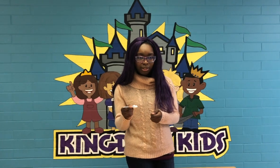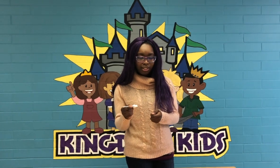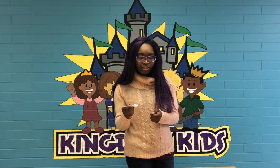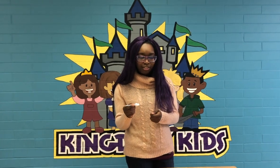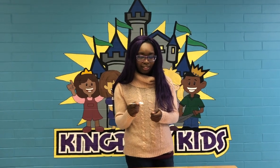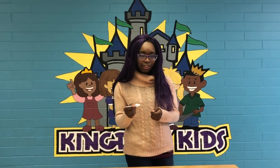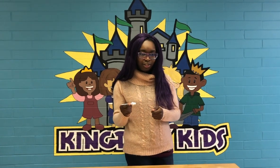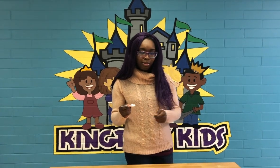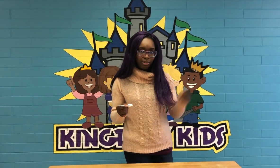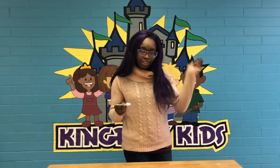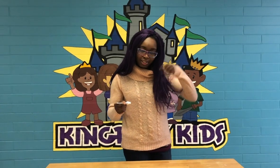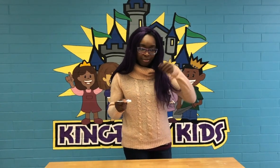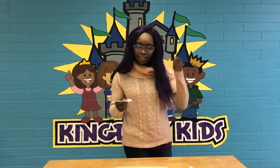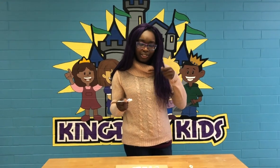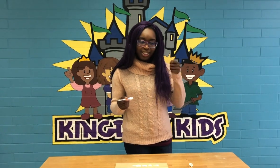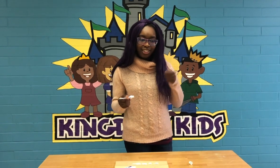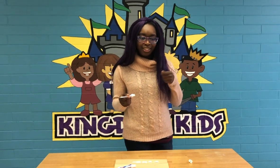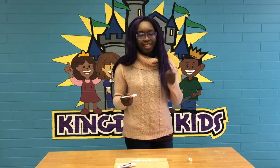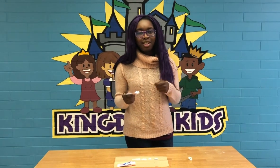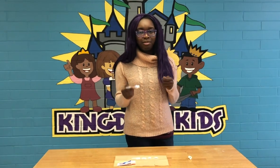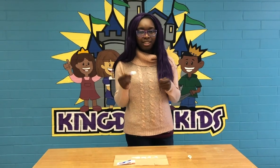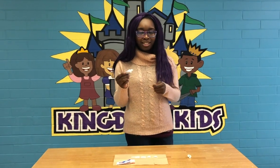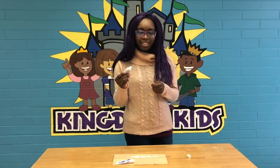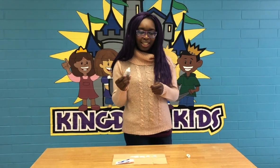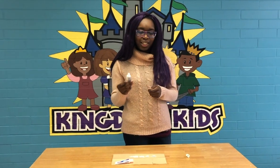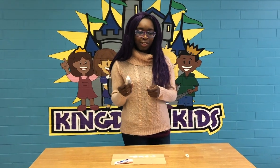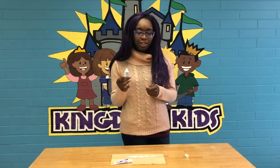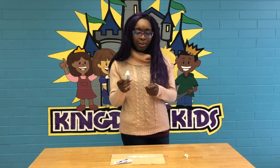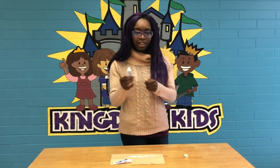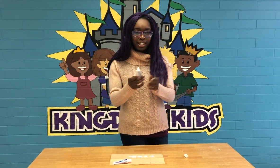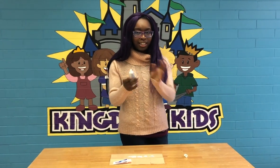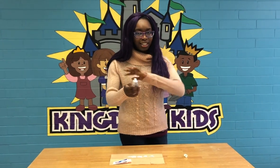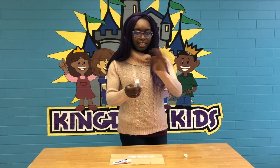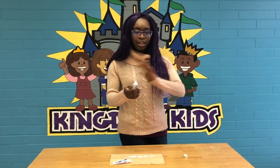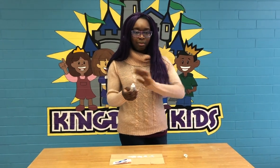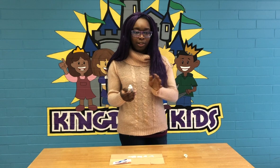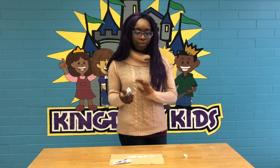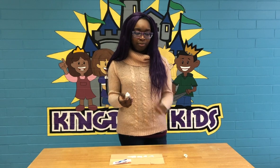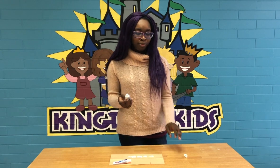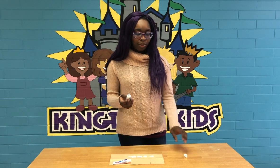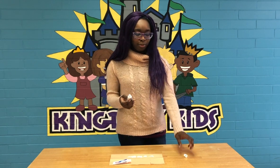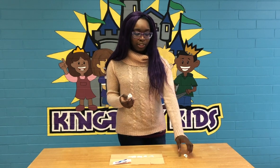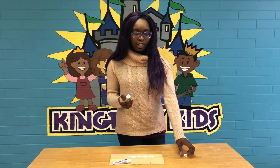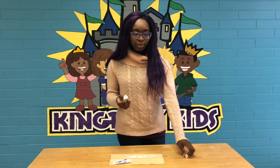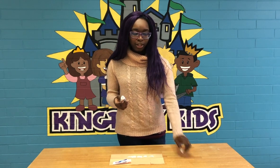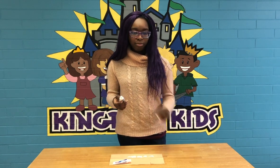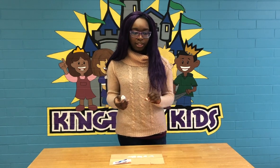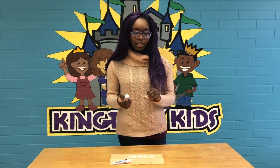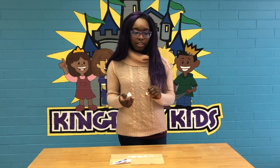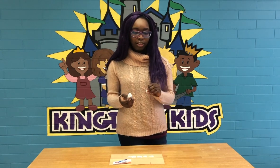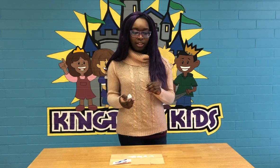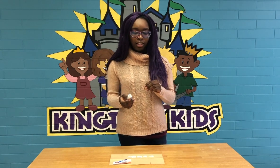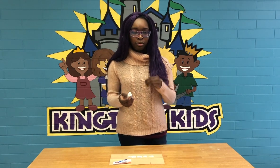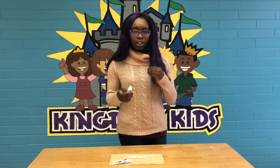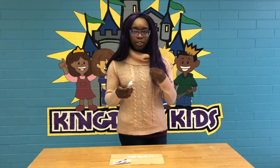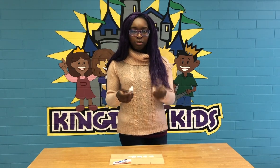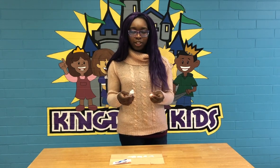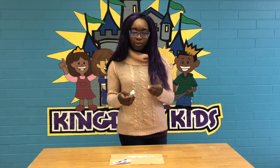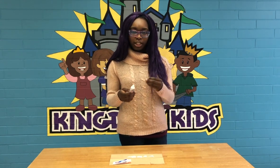bit on your toothbrush and brush your teeth. But in this case, we don't want anything to come out. We just want to do what is right